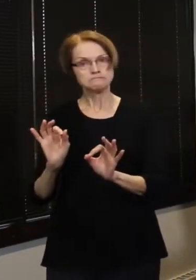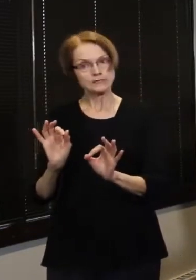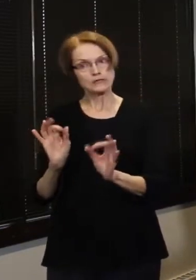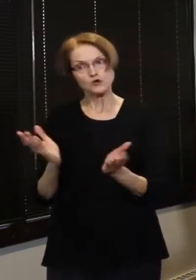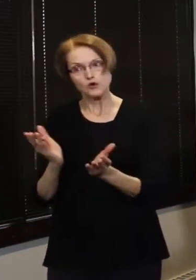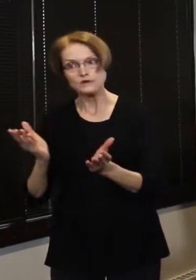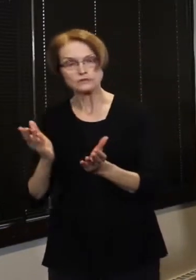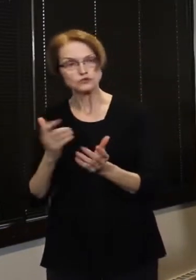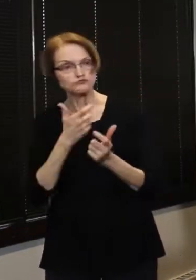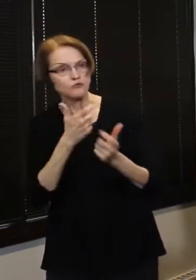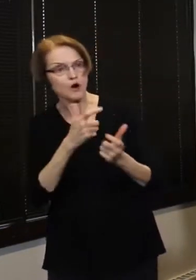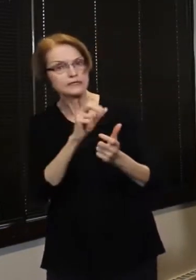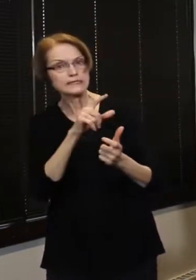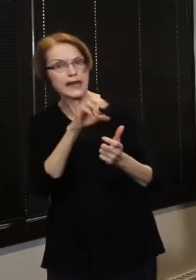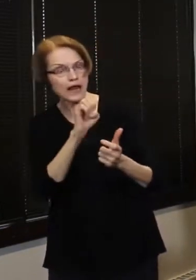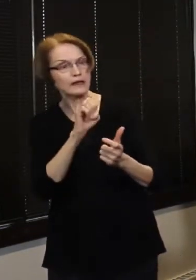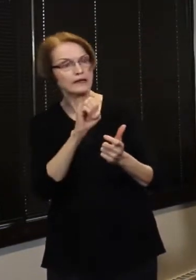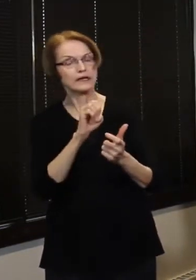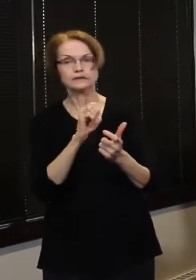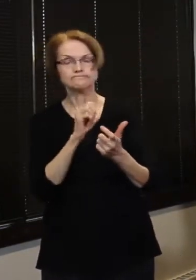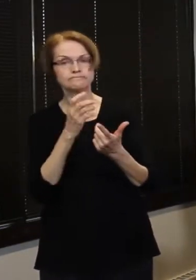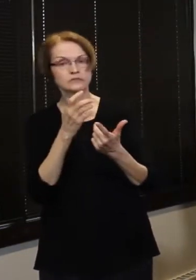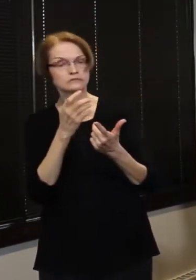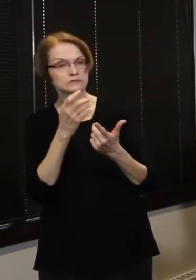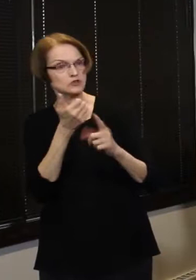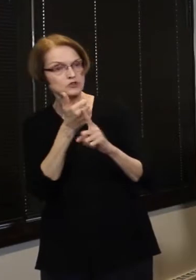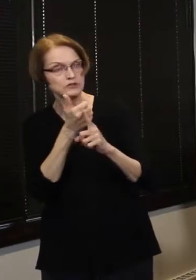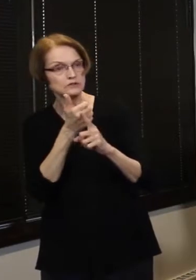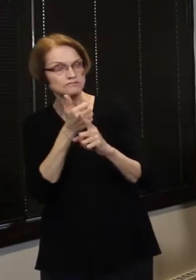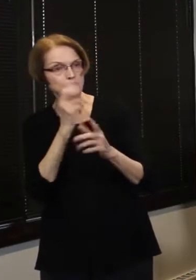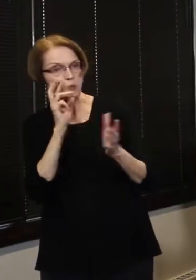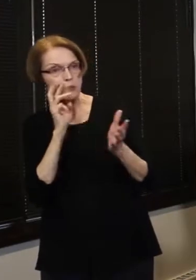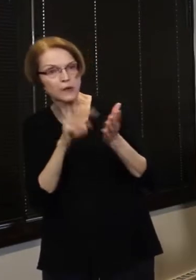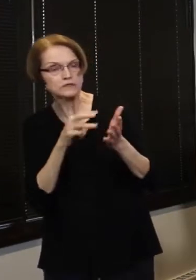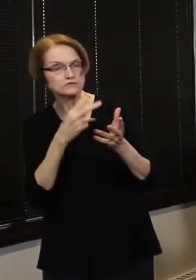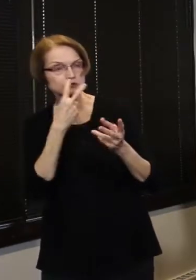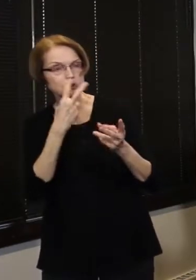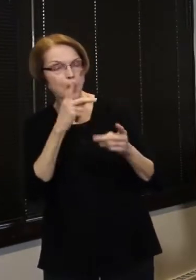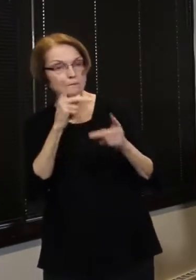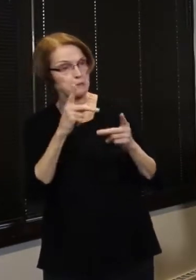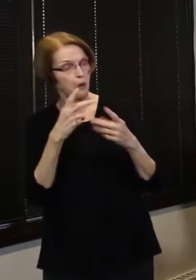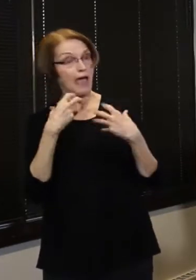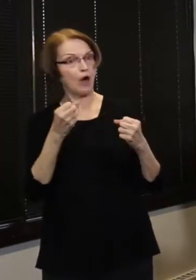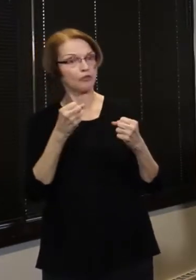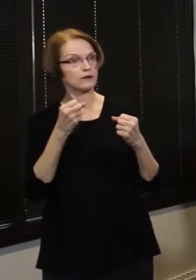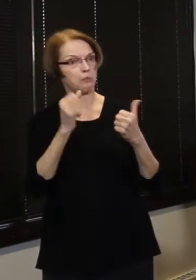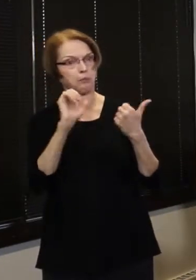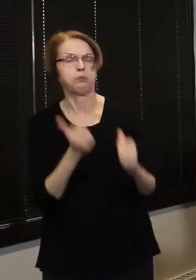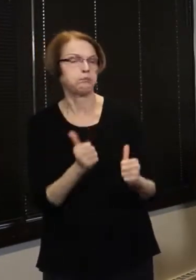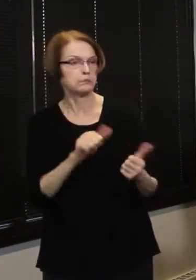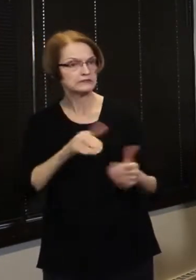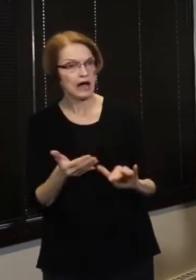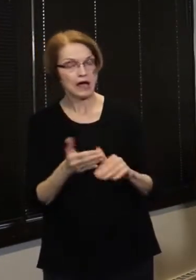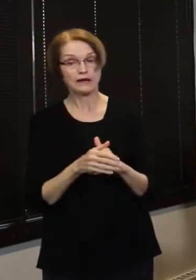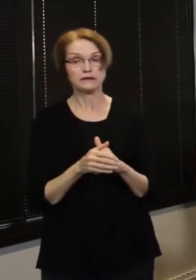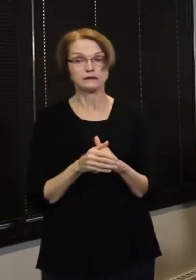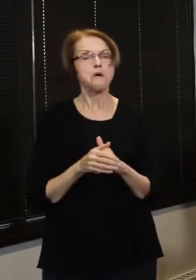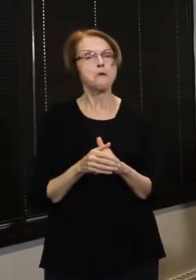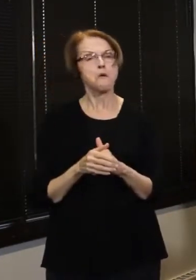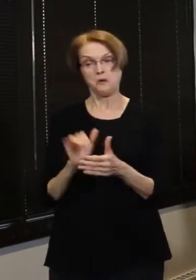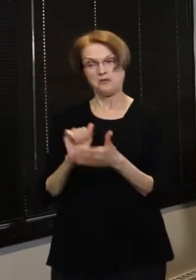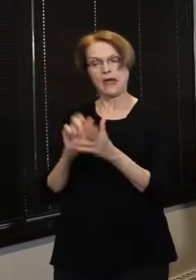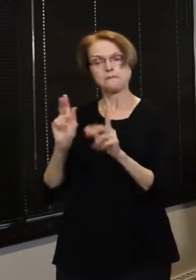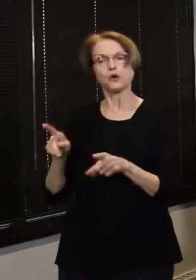watched otherwise healthy people get very sick and die. Or if you know of somebody who believes that they will easily recover from